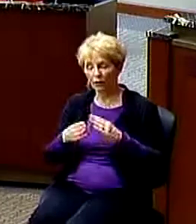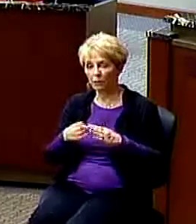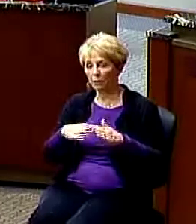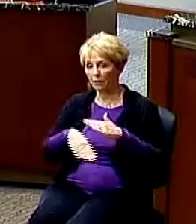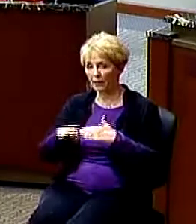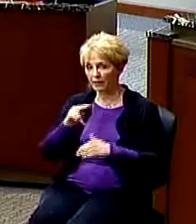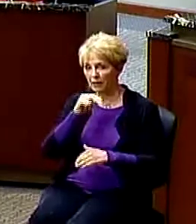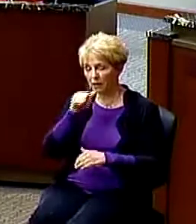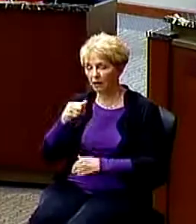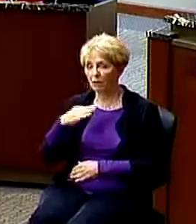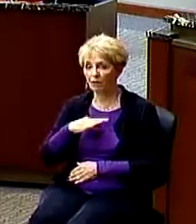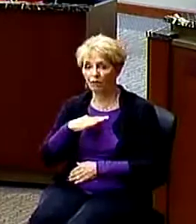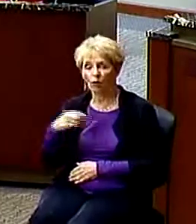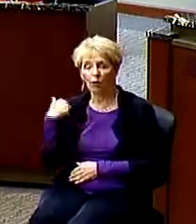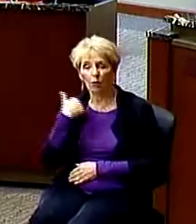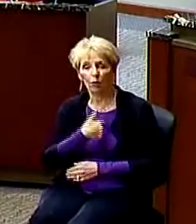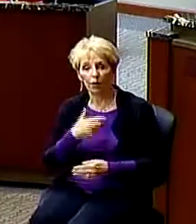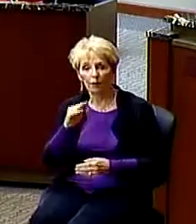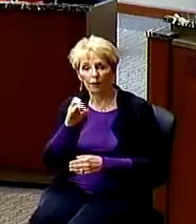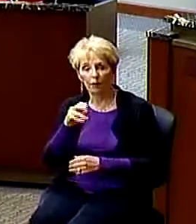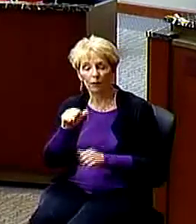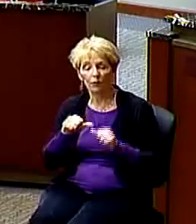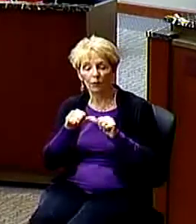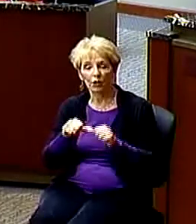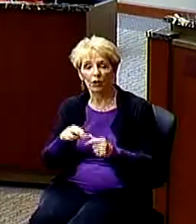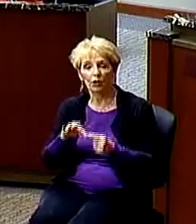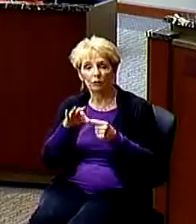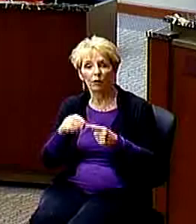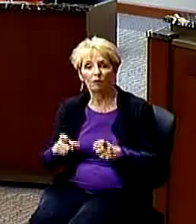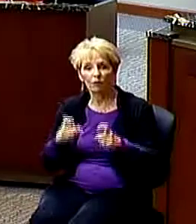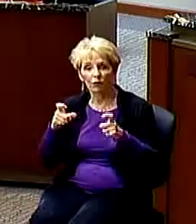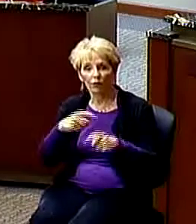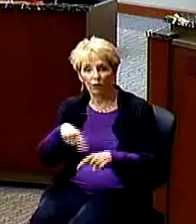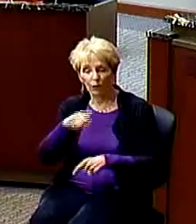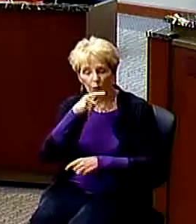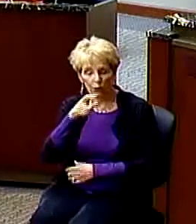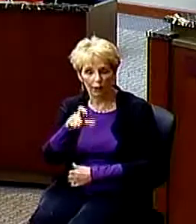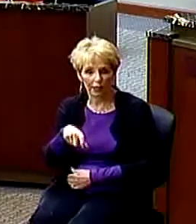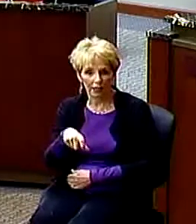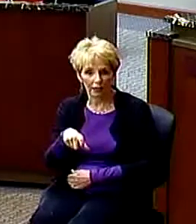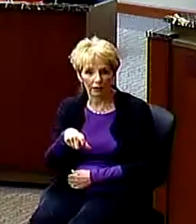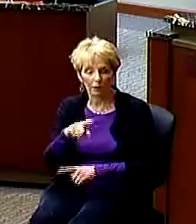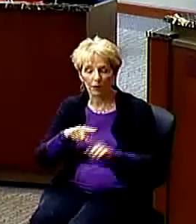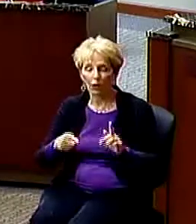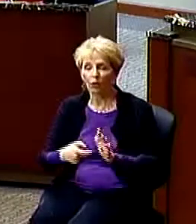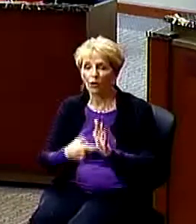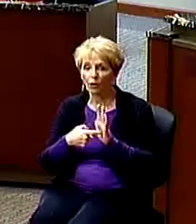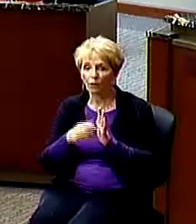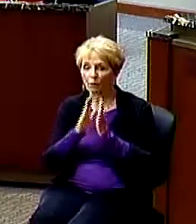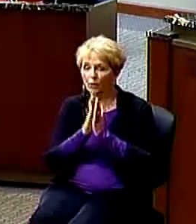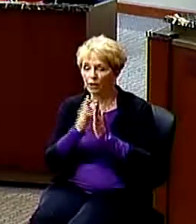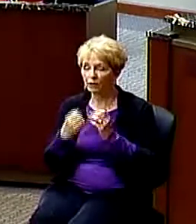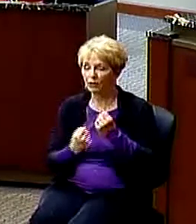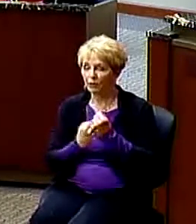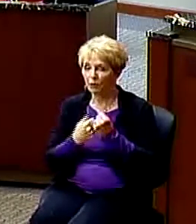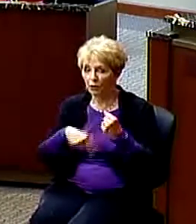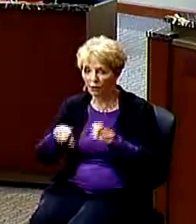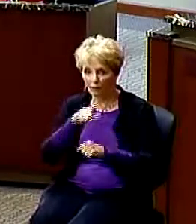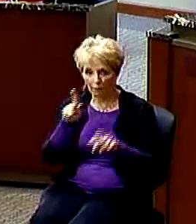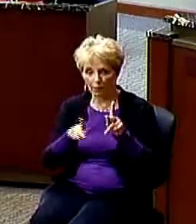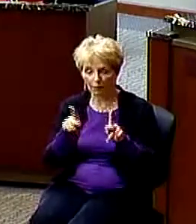nonprofit, we at Mimosa remain a unique provider to those in need, but require the prayers and support of the